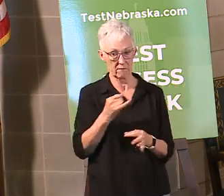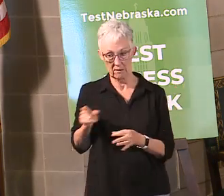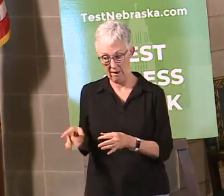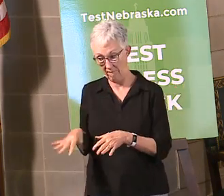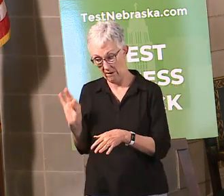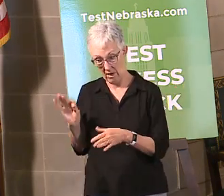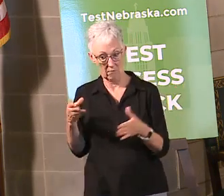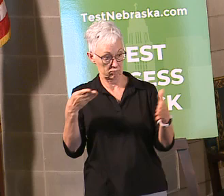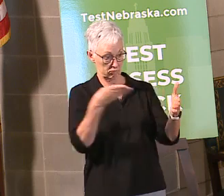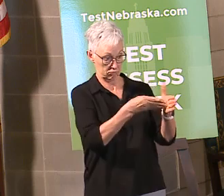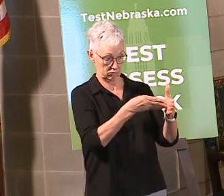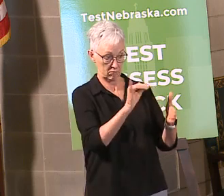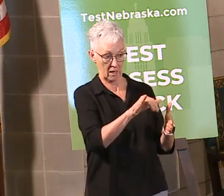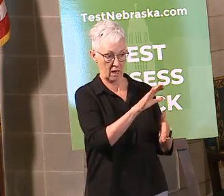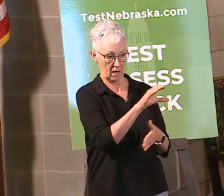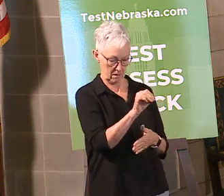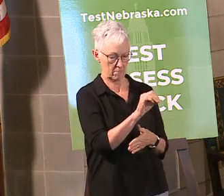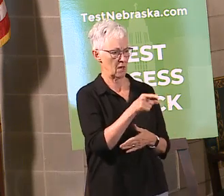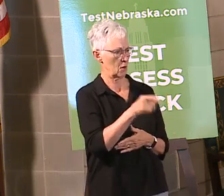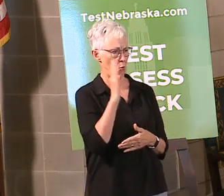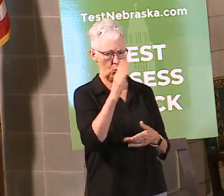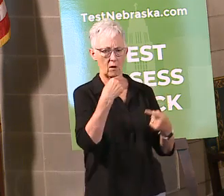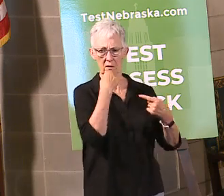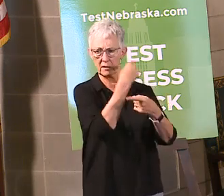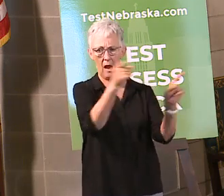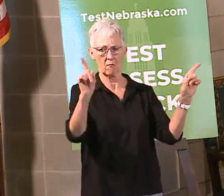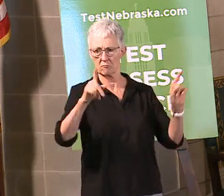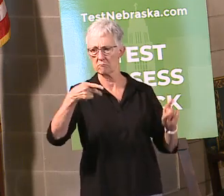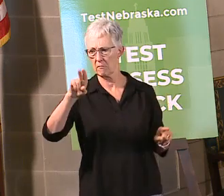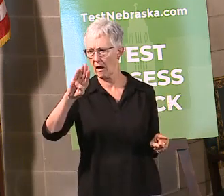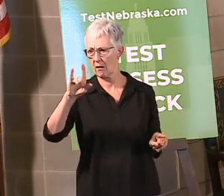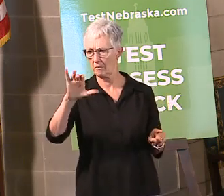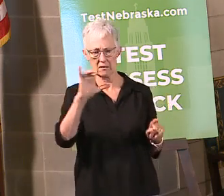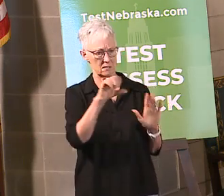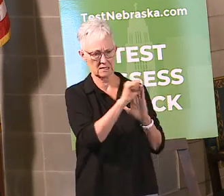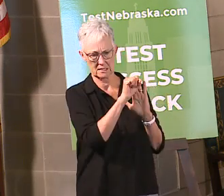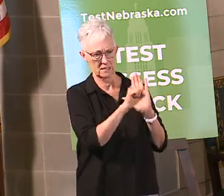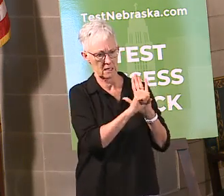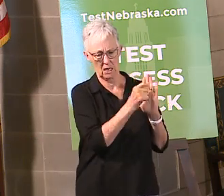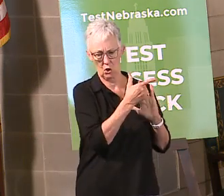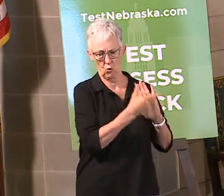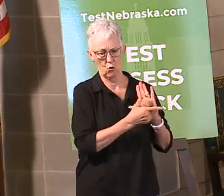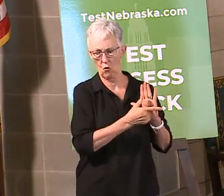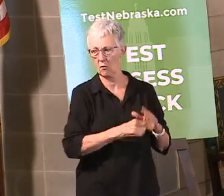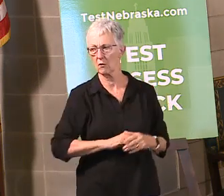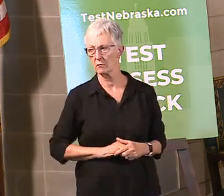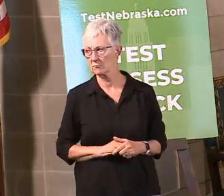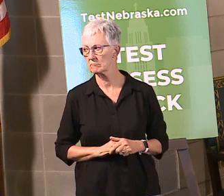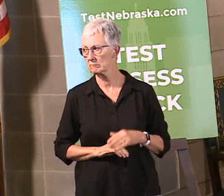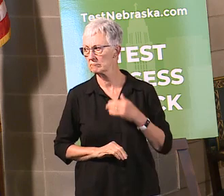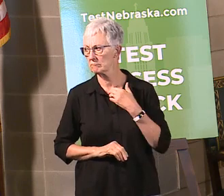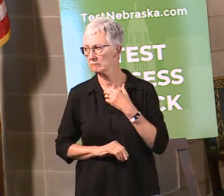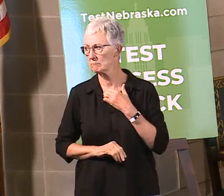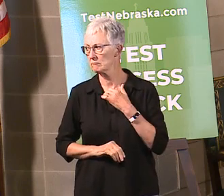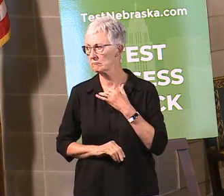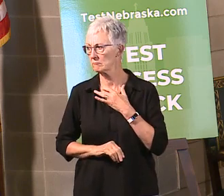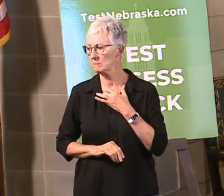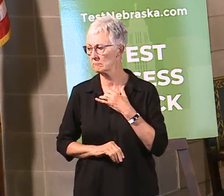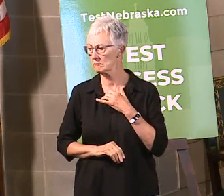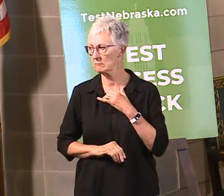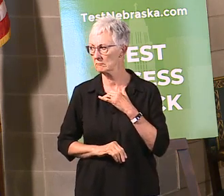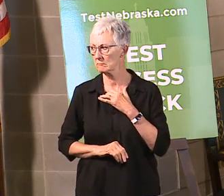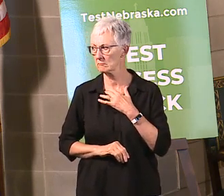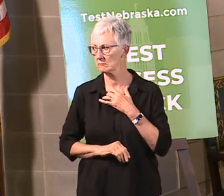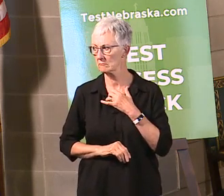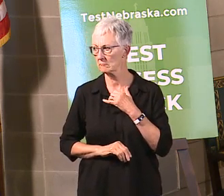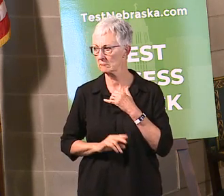that will be made public. But again, that's just the matter of state law and how that works. Charlie Brogan from KFR would like to know, are we planning